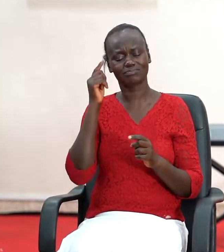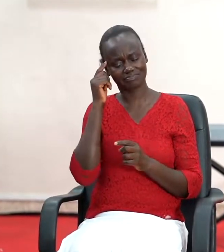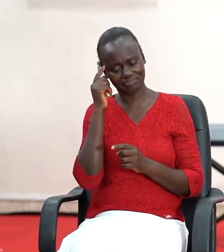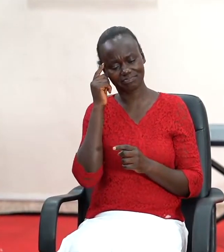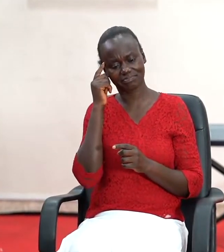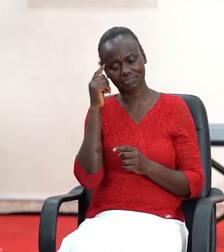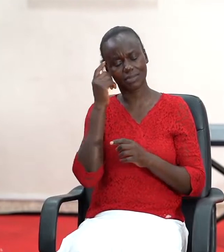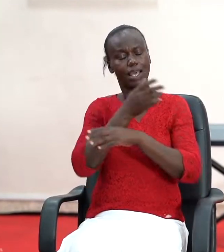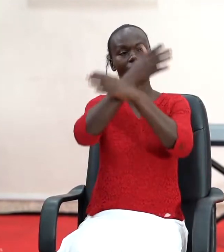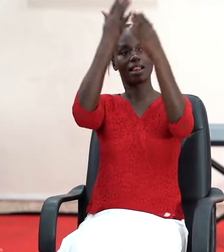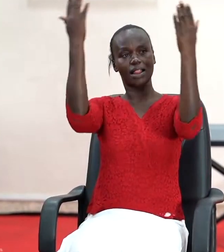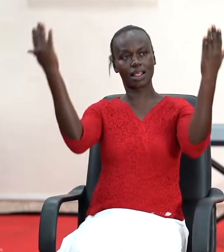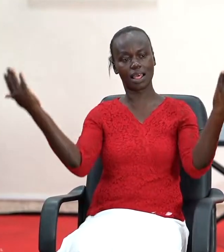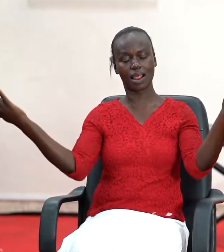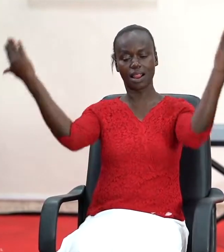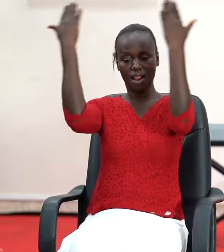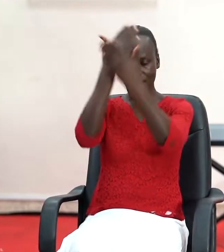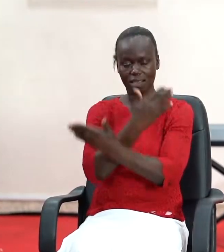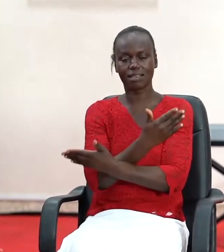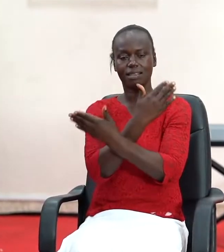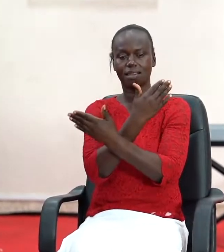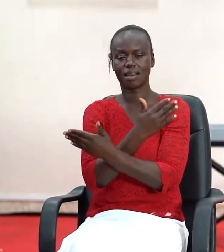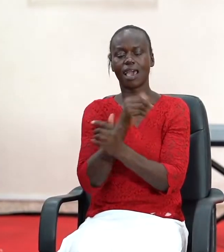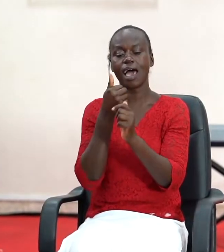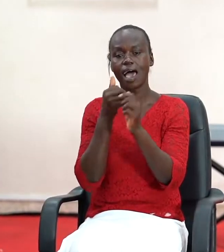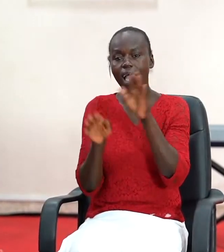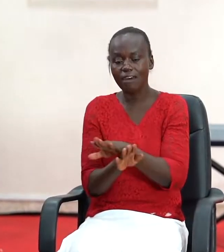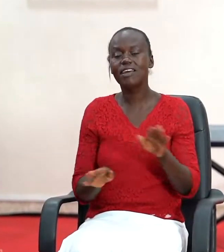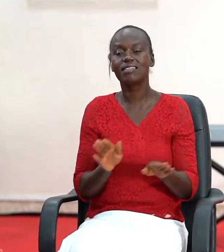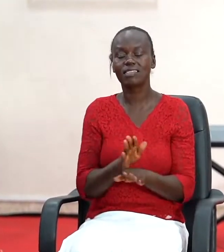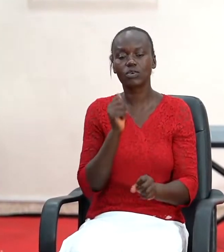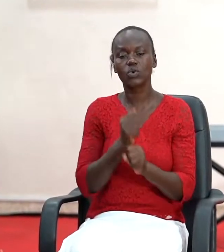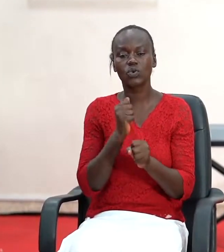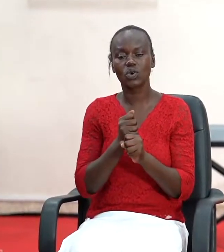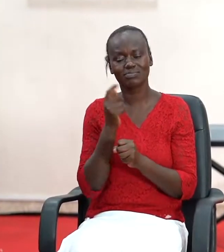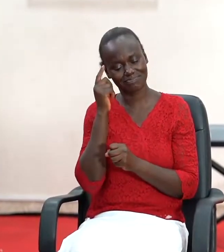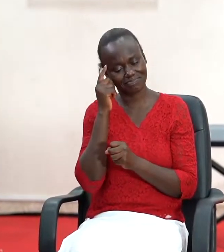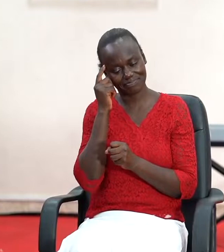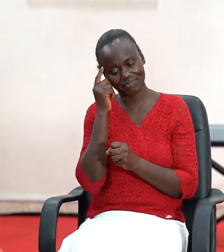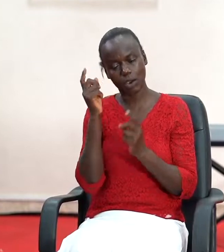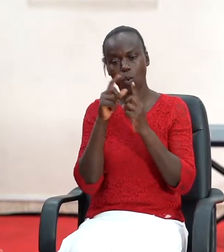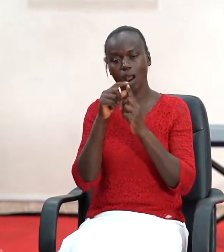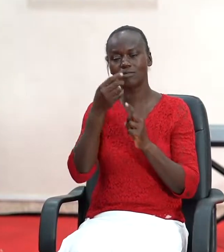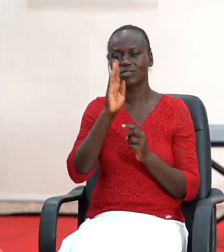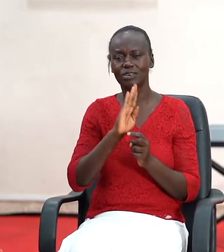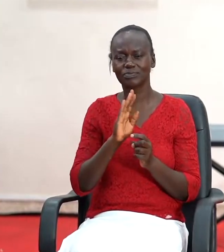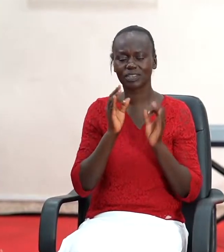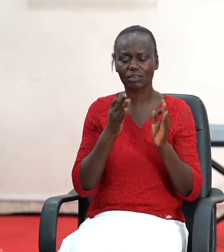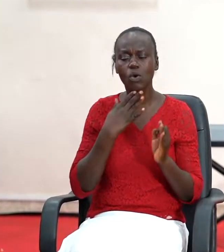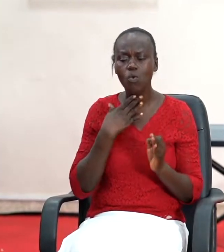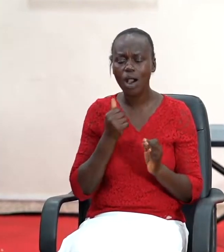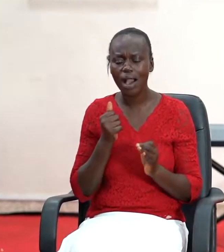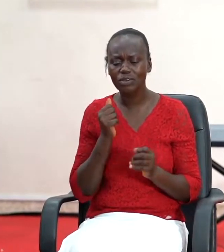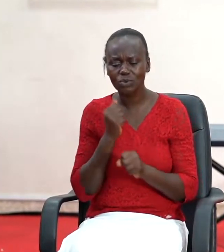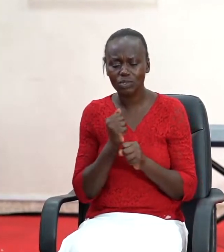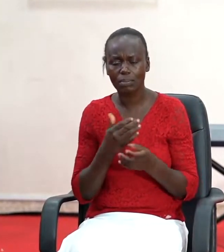night. Meditate on it day and night. Kila kitu unafanya, fikiria tu hiyo word ya God. Ukienda tu kufanya kakitu, think of the